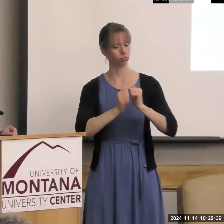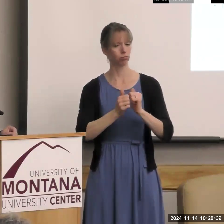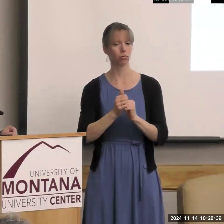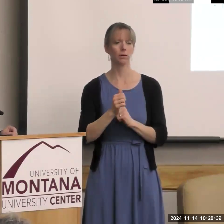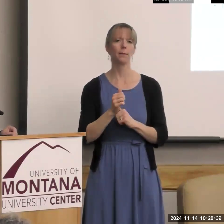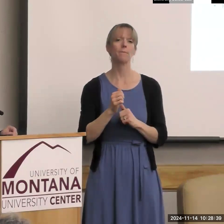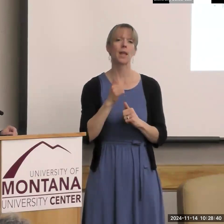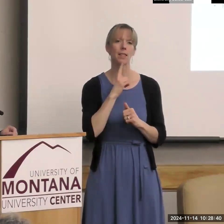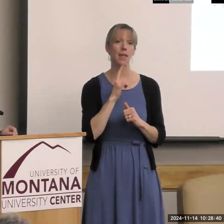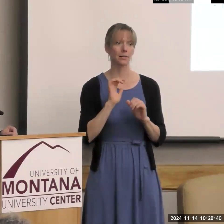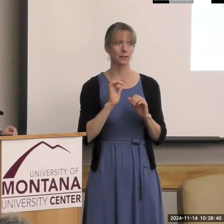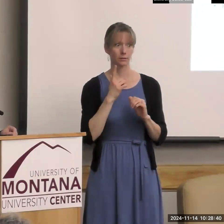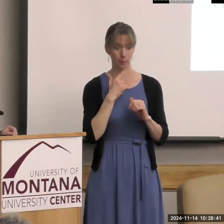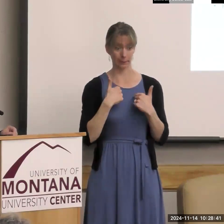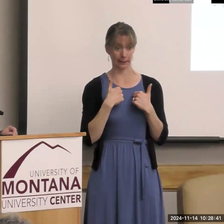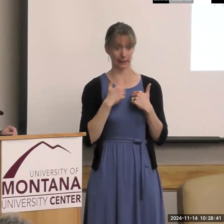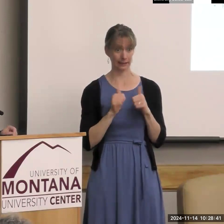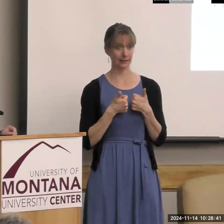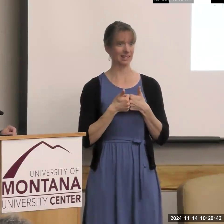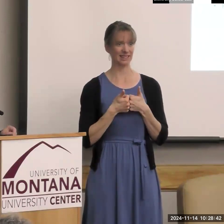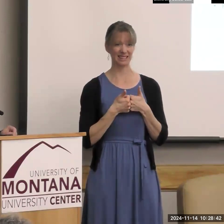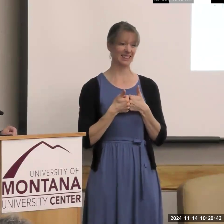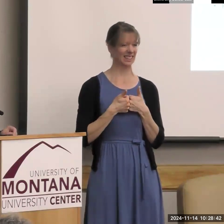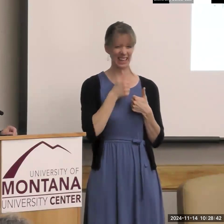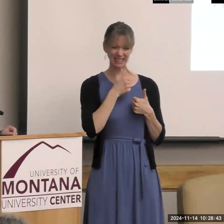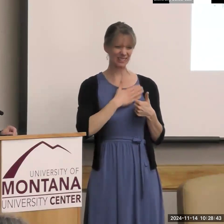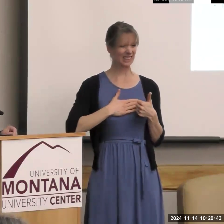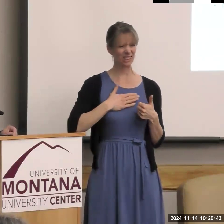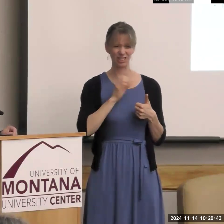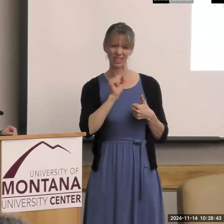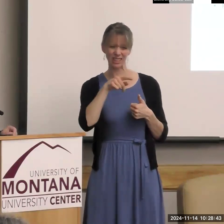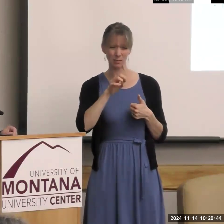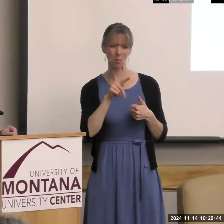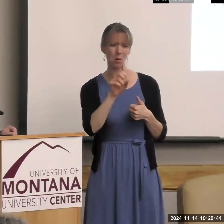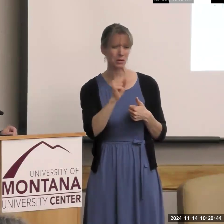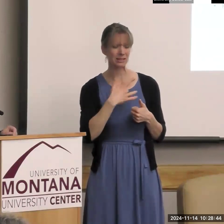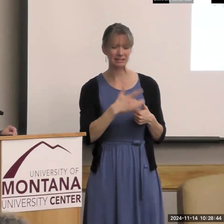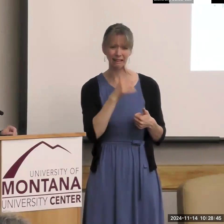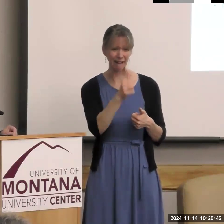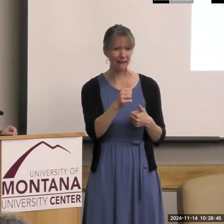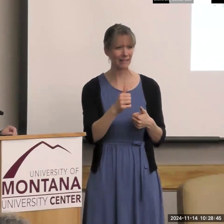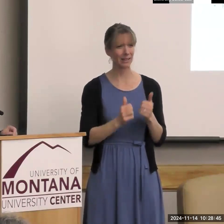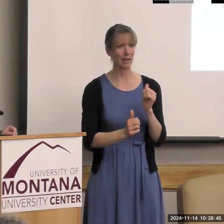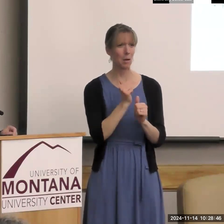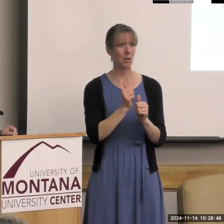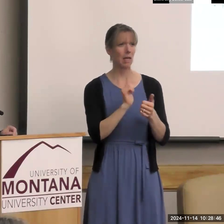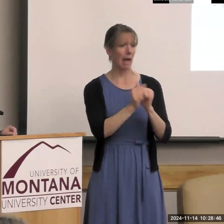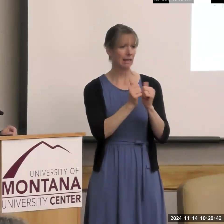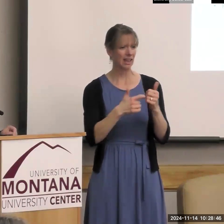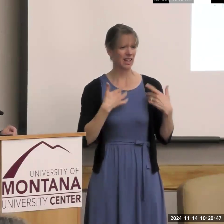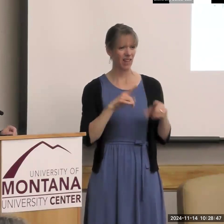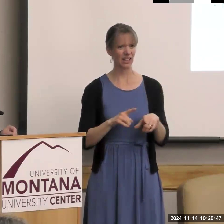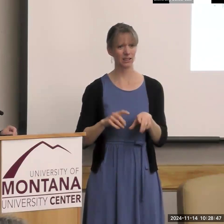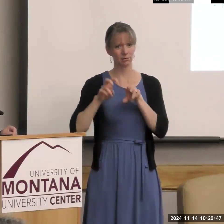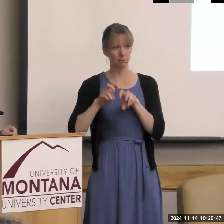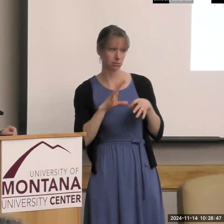been a challenge for me because I am not a sport guy. I usually have to have most of the athletic events explained to me